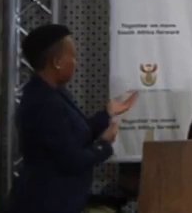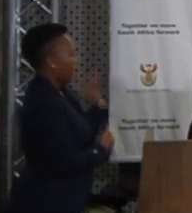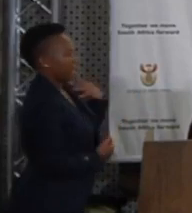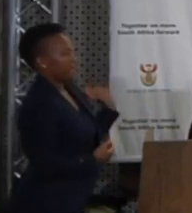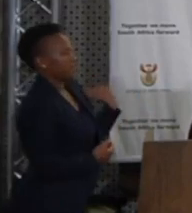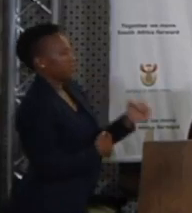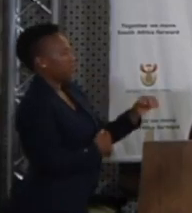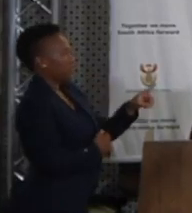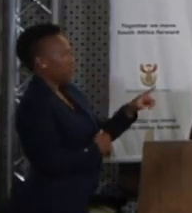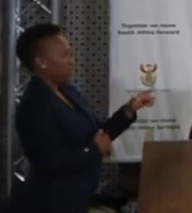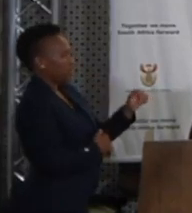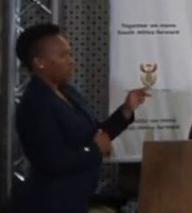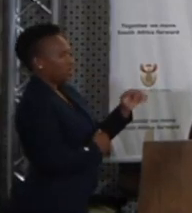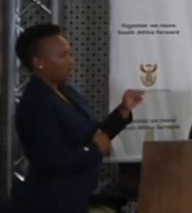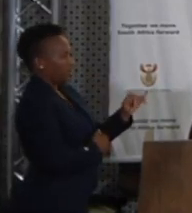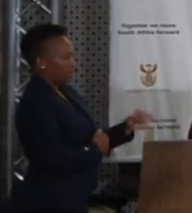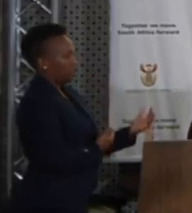start?